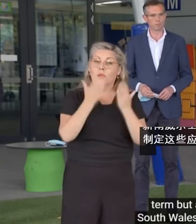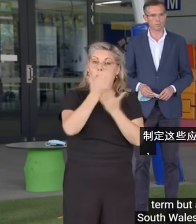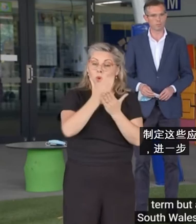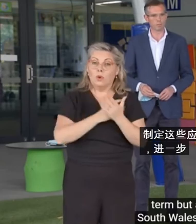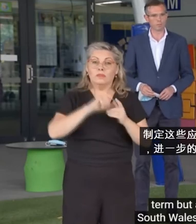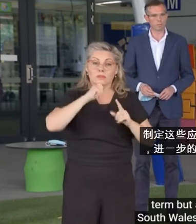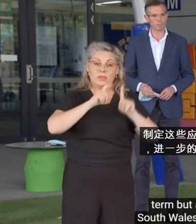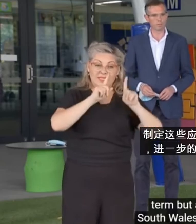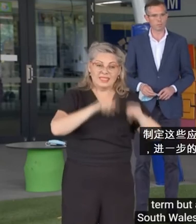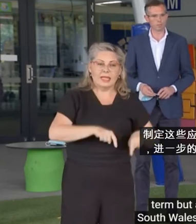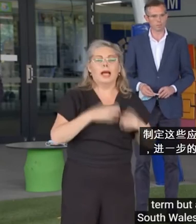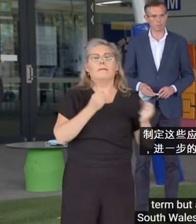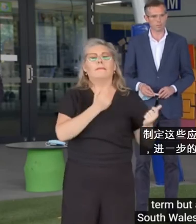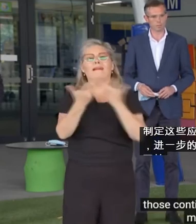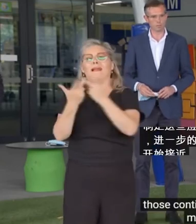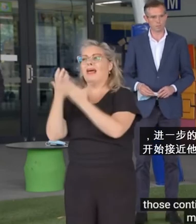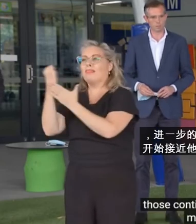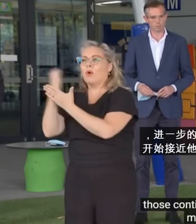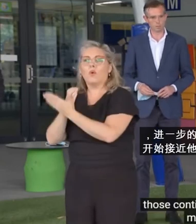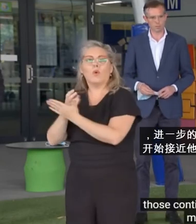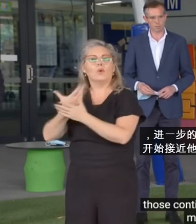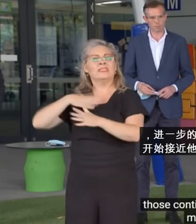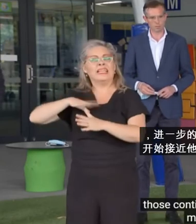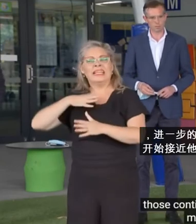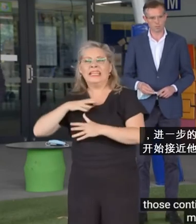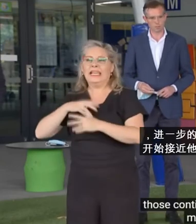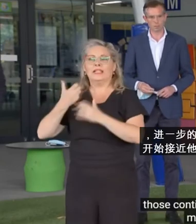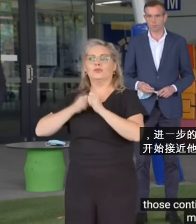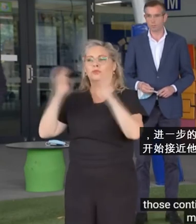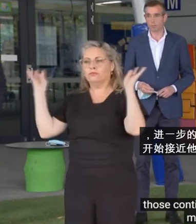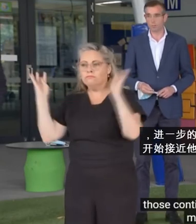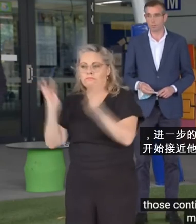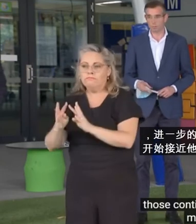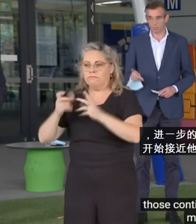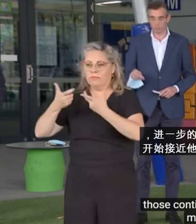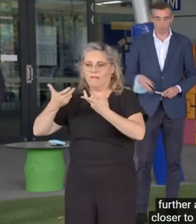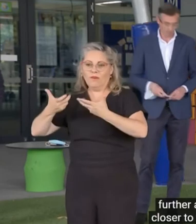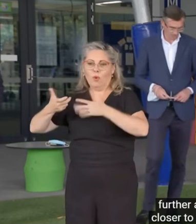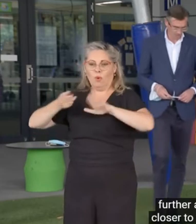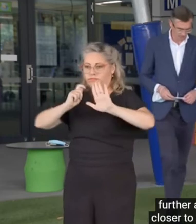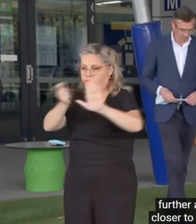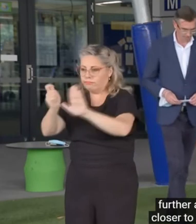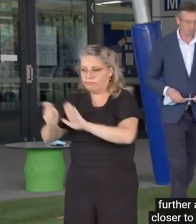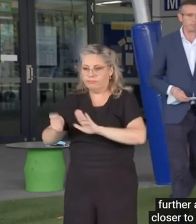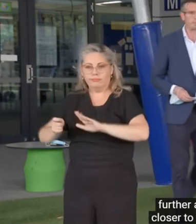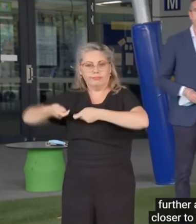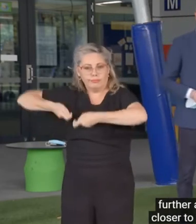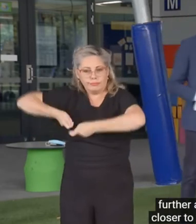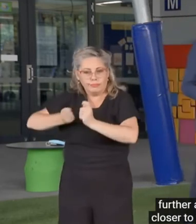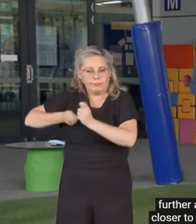the moment, and further advice will follow closer to their term starting. Just